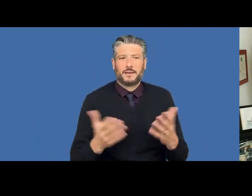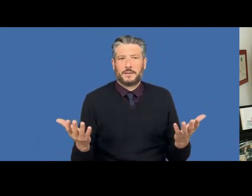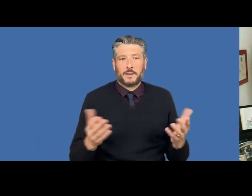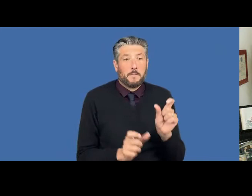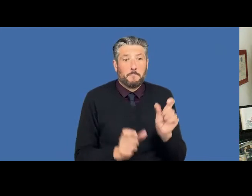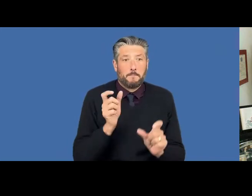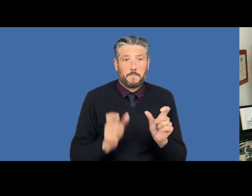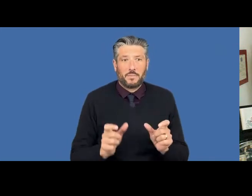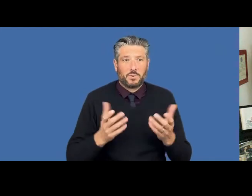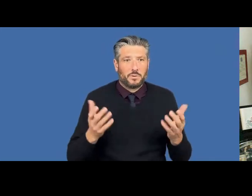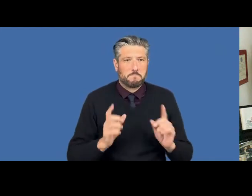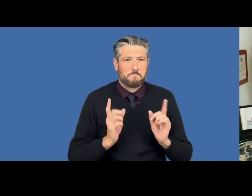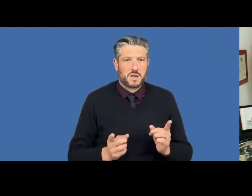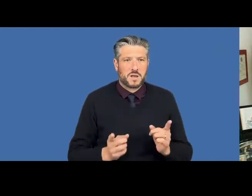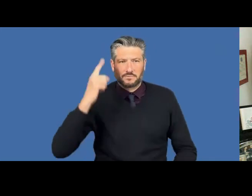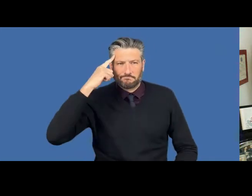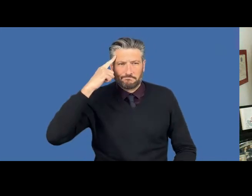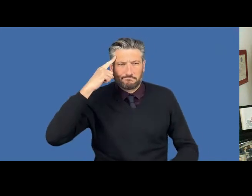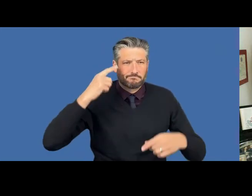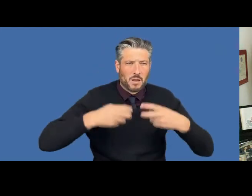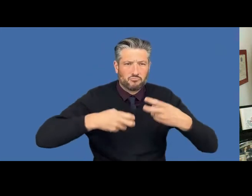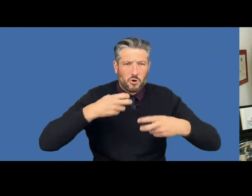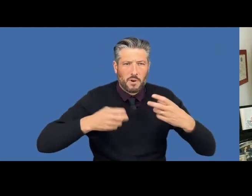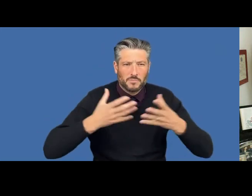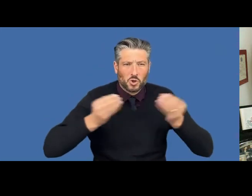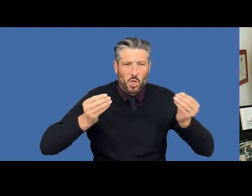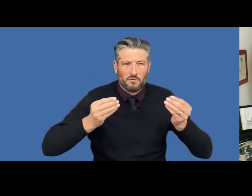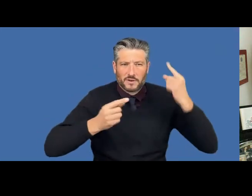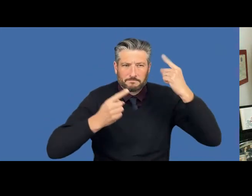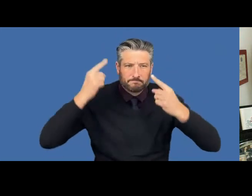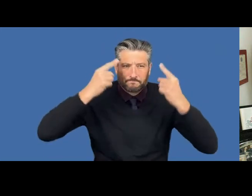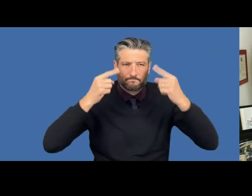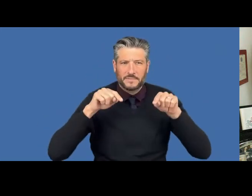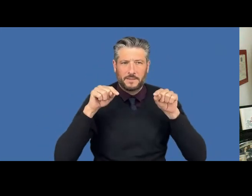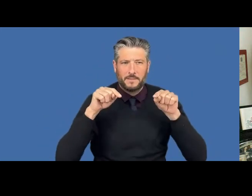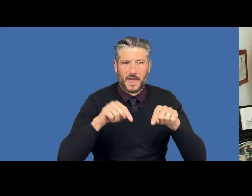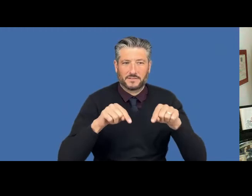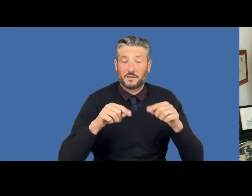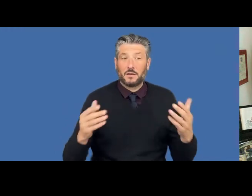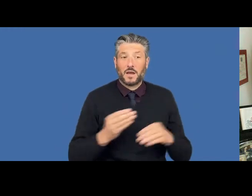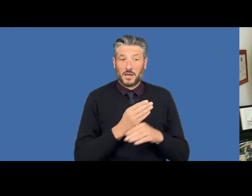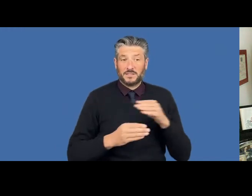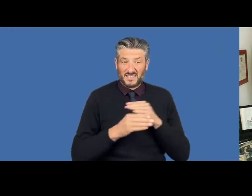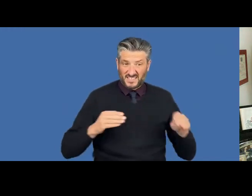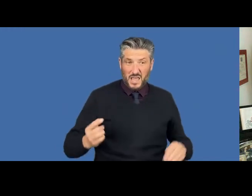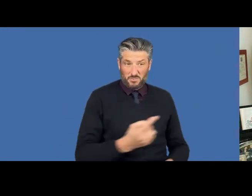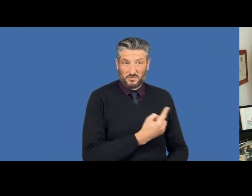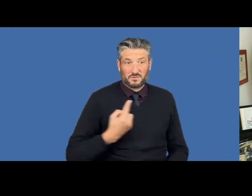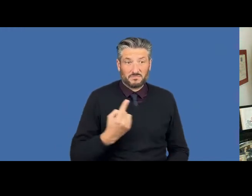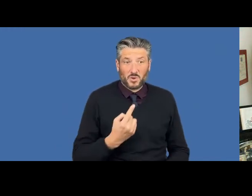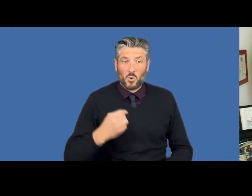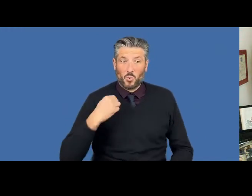stuff done mindset, and that's us, right? That's people with disabilities. We solve